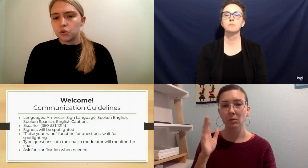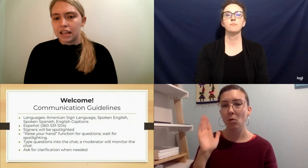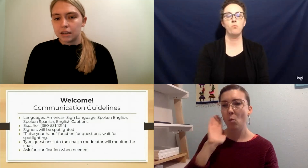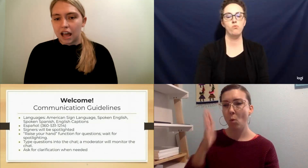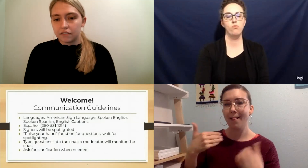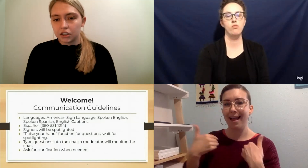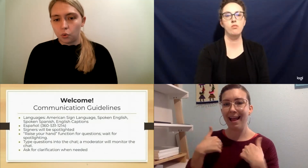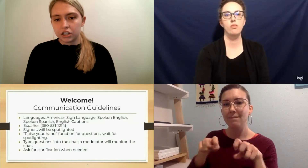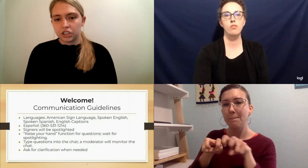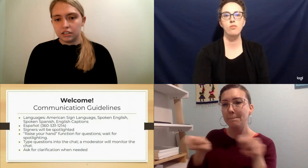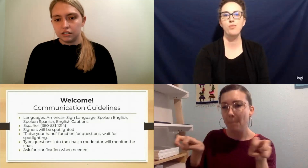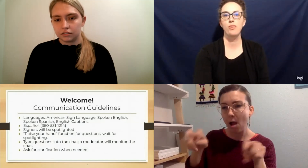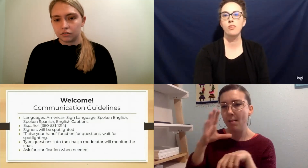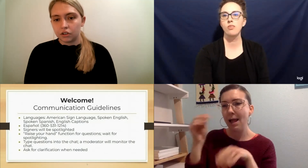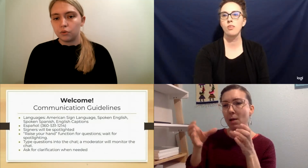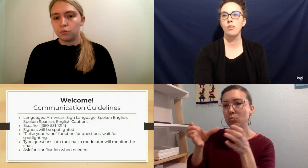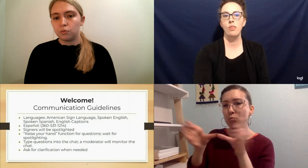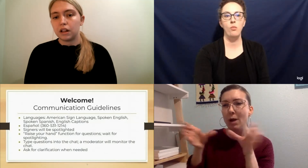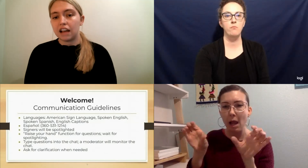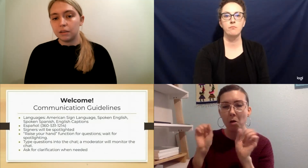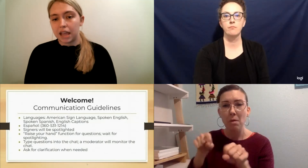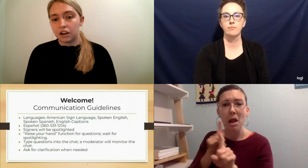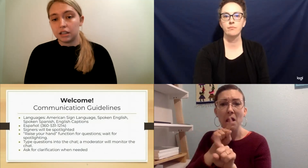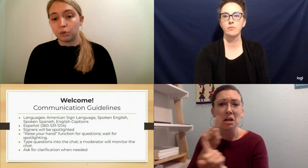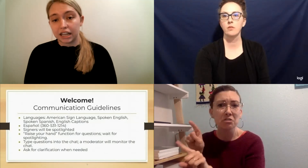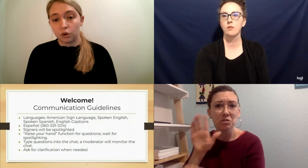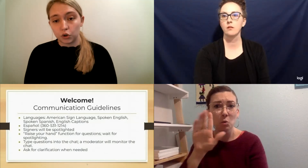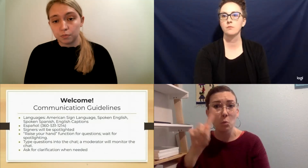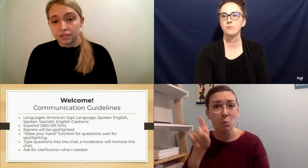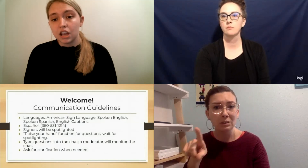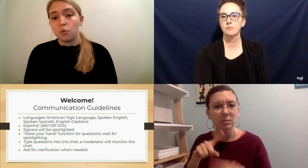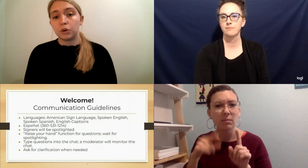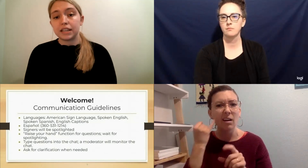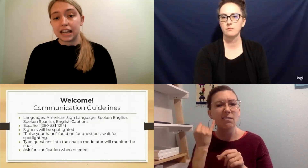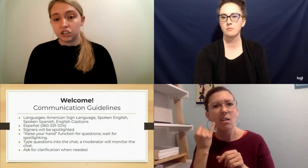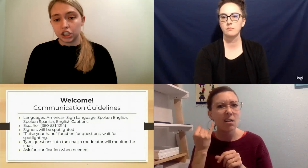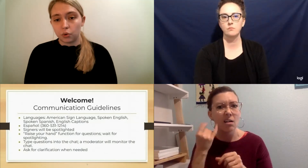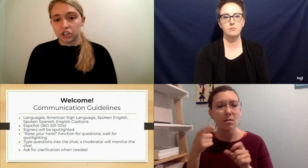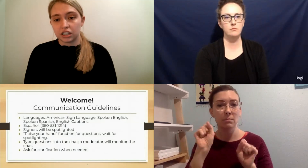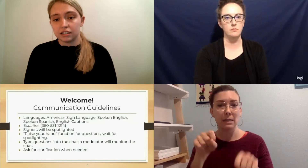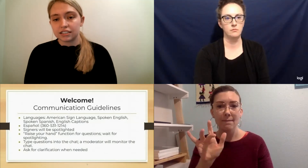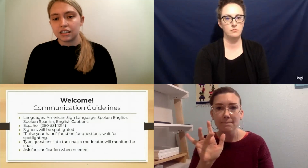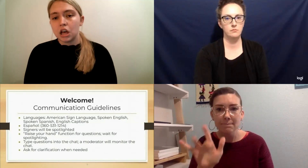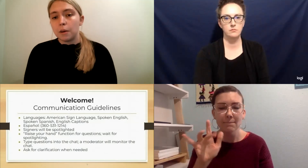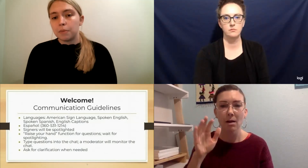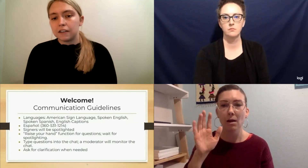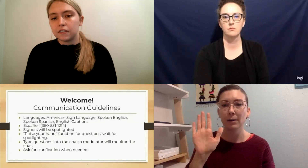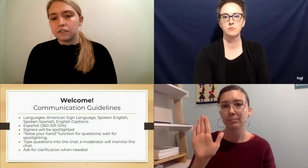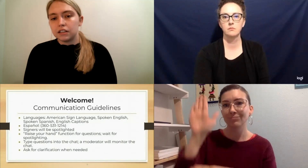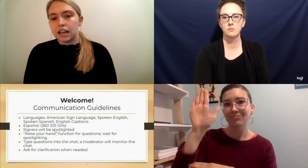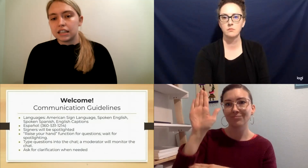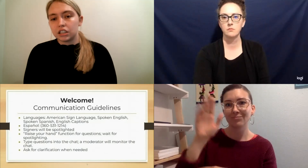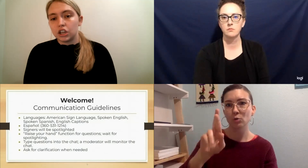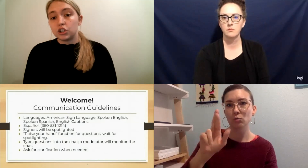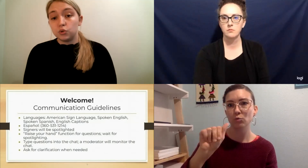And if you end up having a question, we'll have the panel and breakout rooms where we can answer your questions. But if you